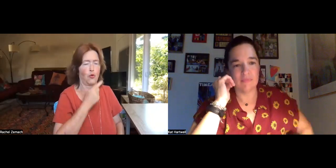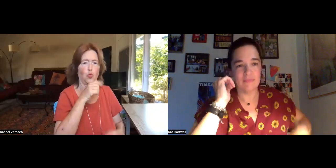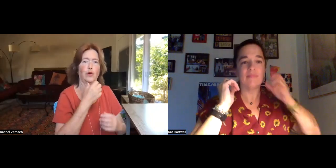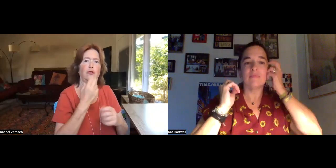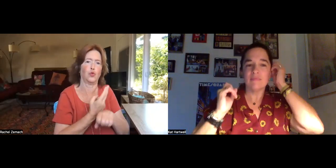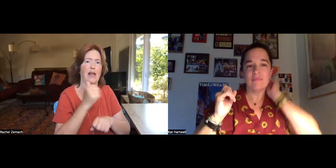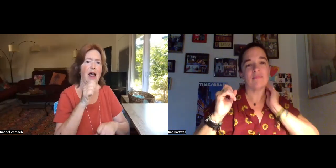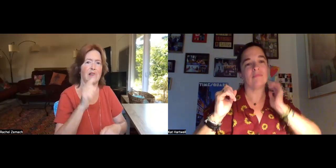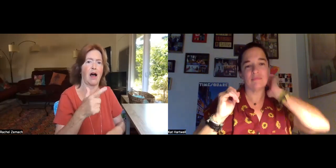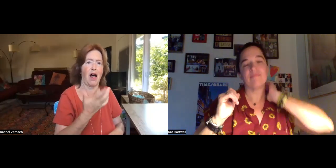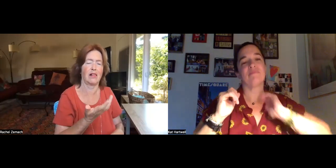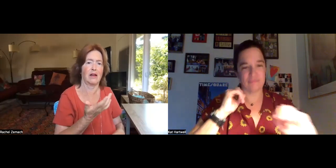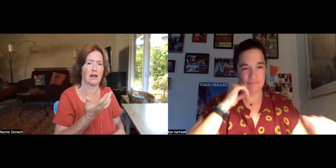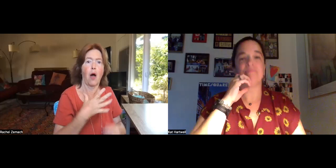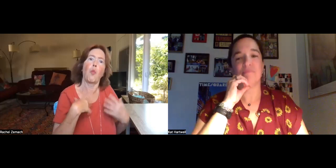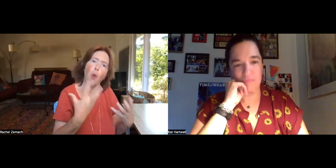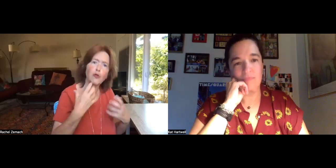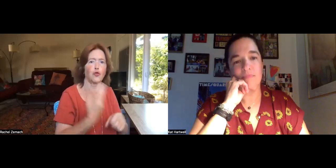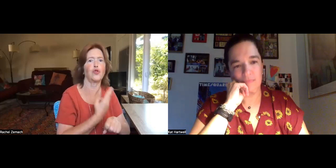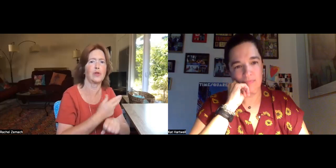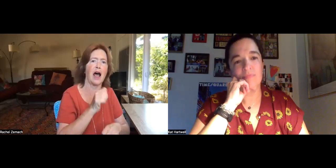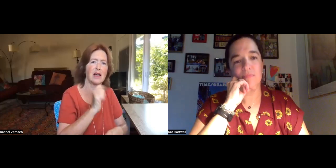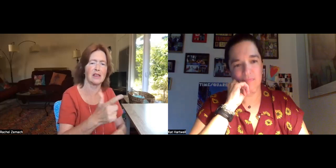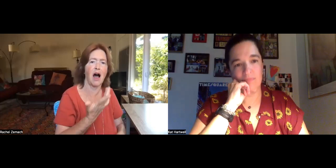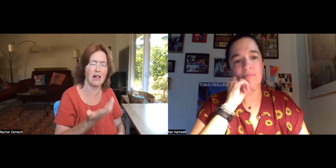one who use that as a, want to use that as a.